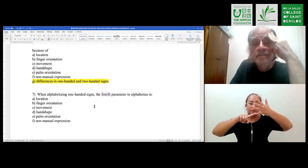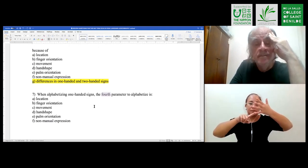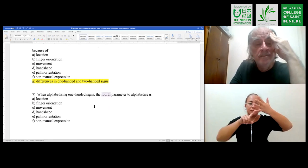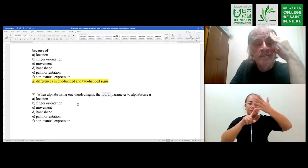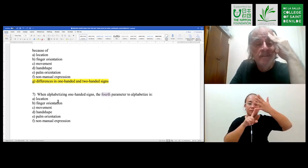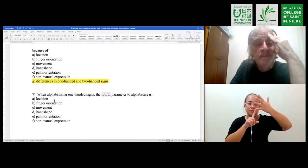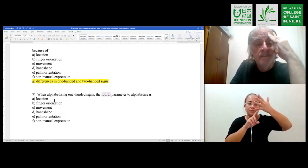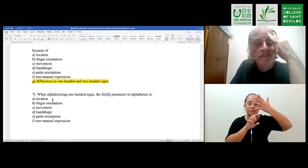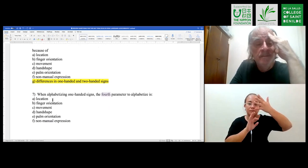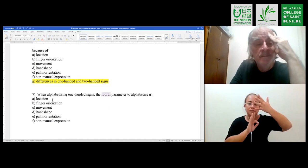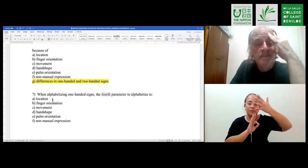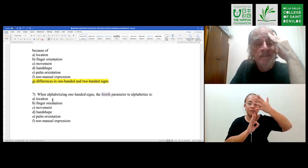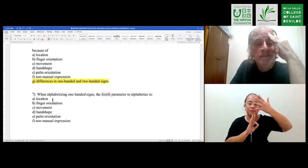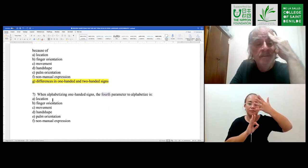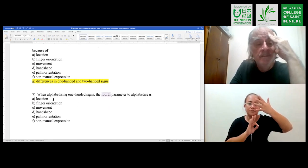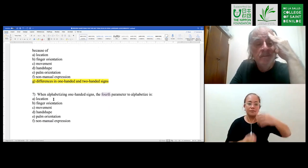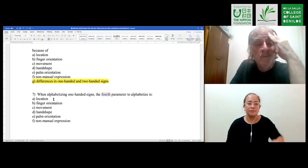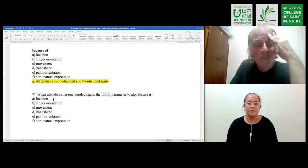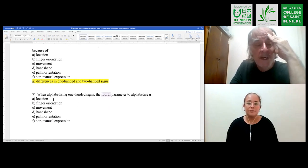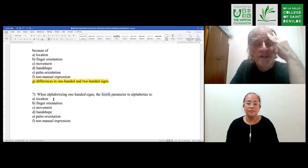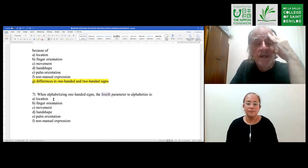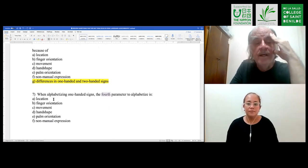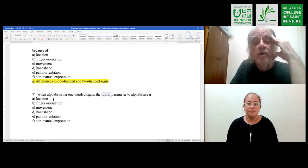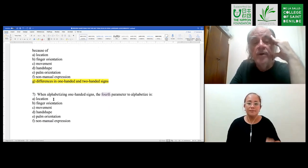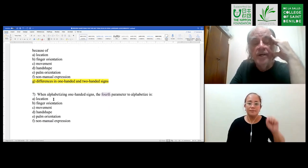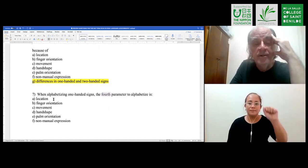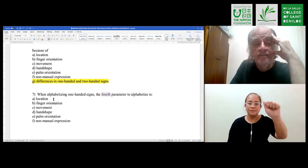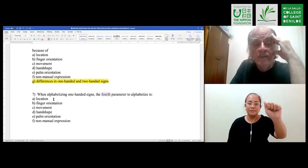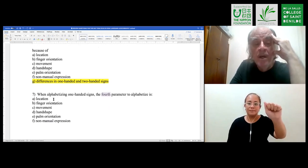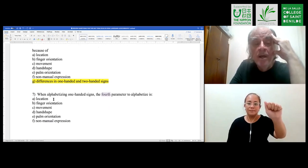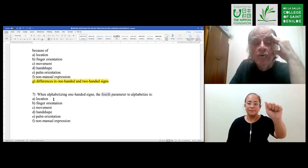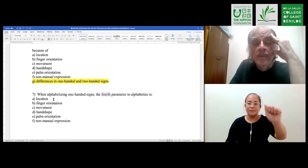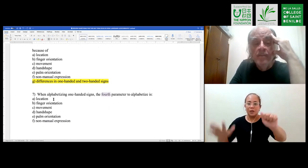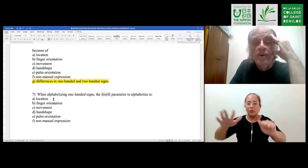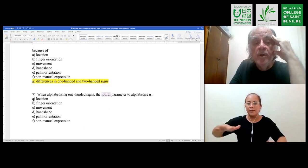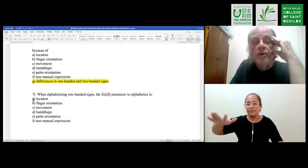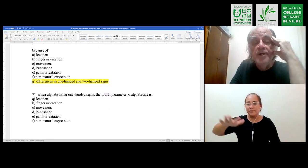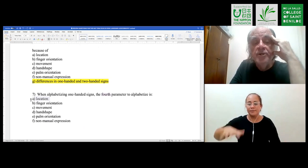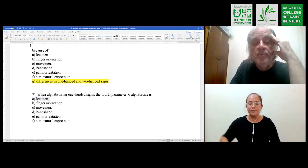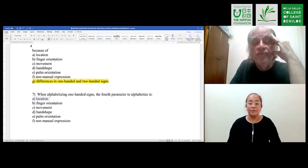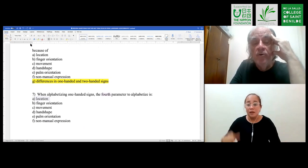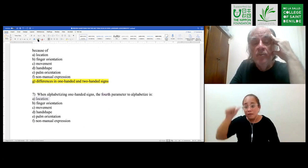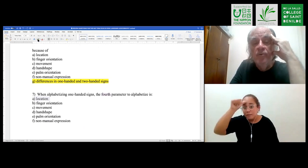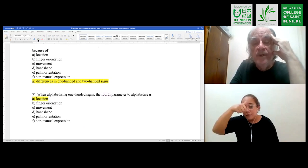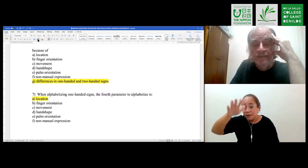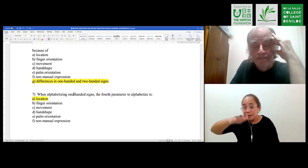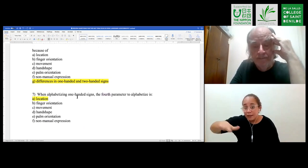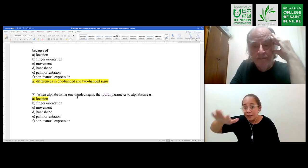I see A. Yes, A, location. Remember, location before movement.